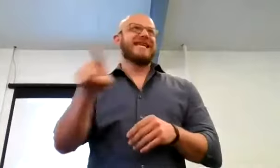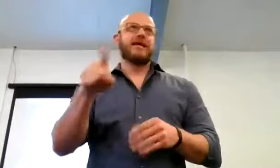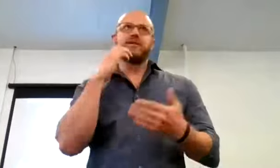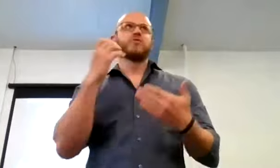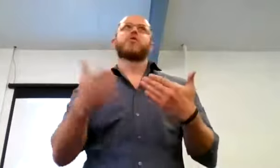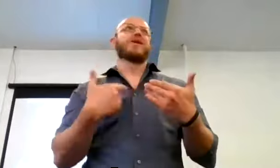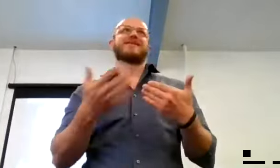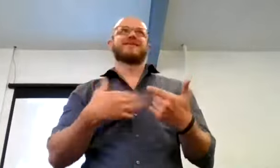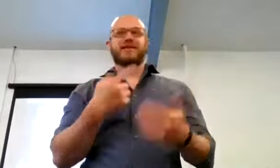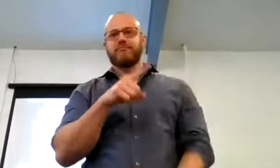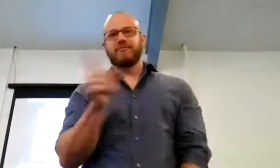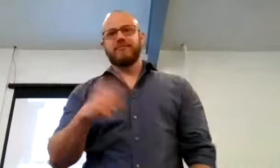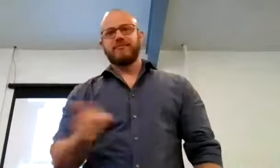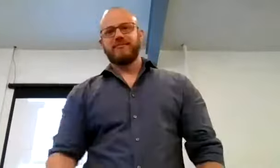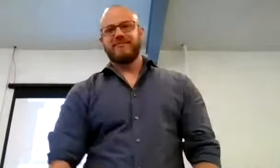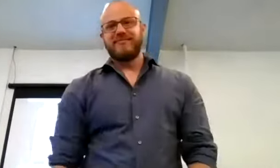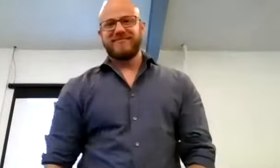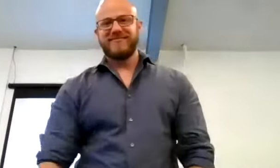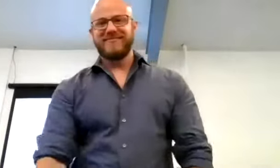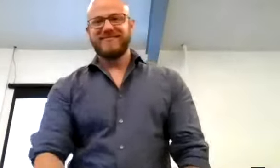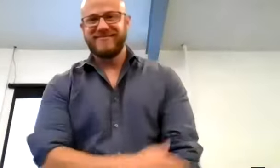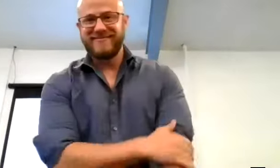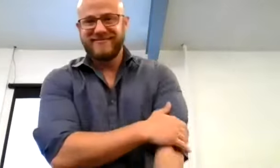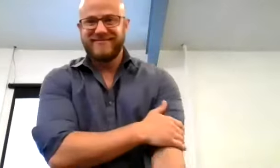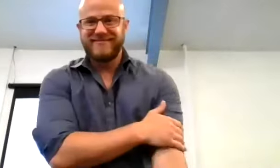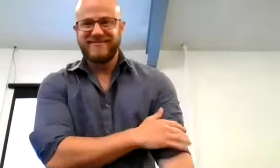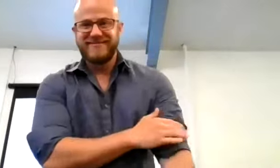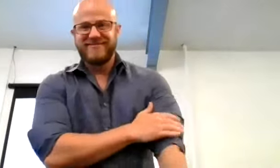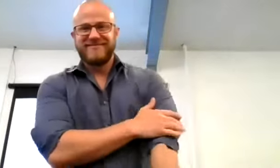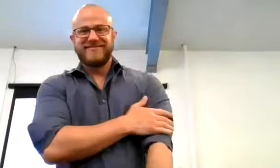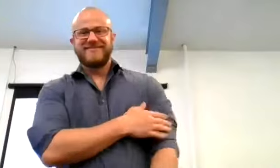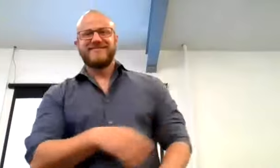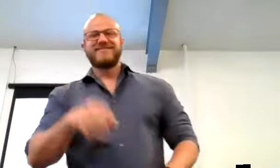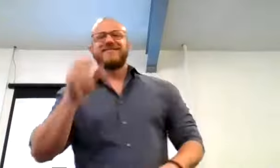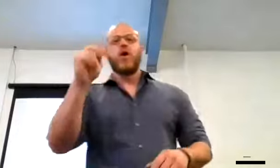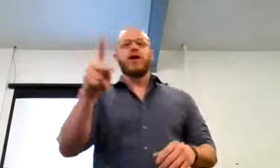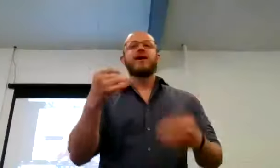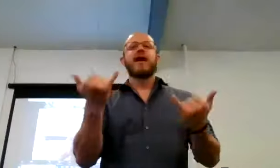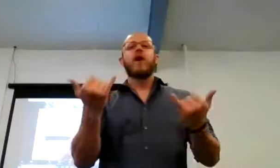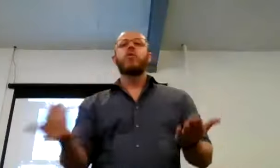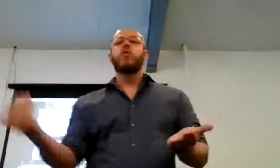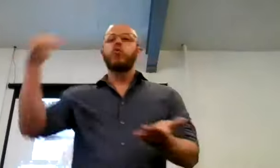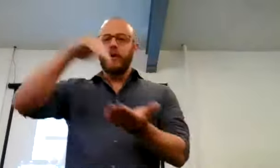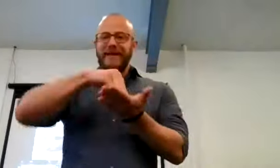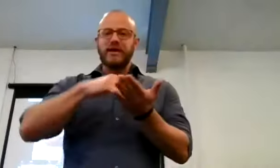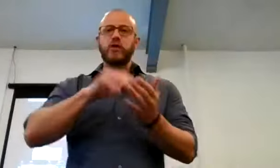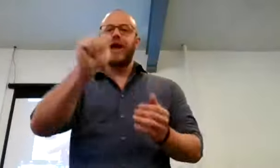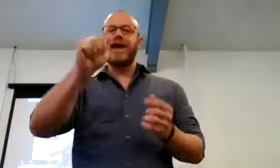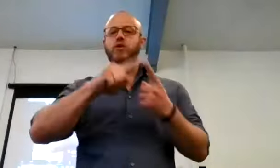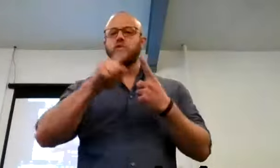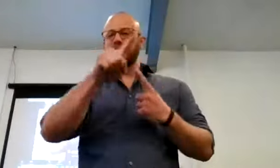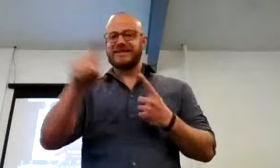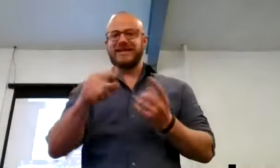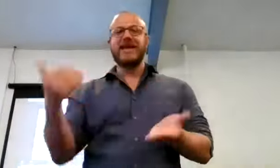favorite. I love to use Z because it's just so easy. You just spell it in the air, Z. So now let's go over it again, A